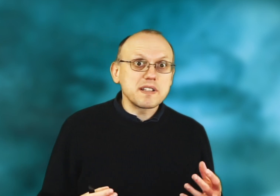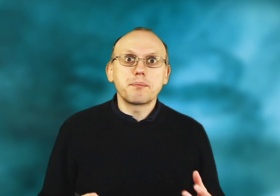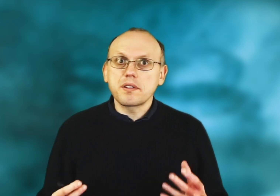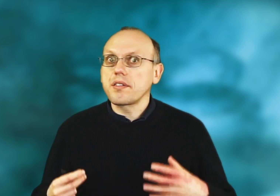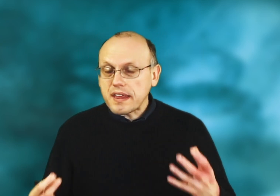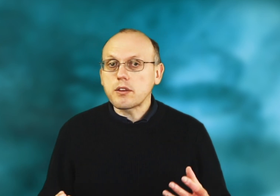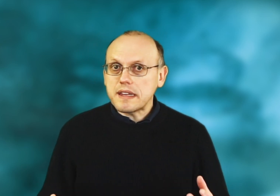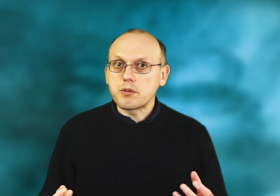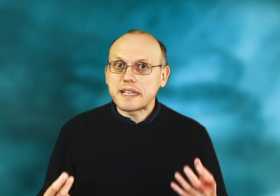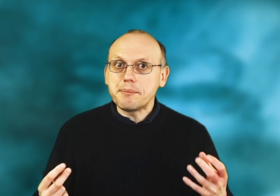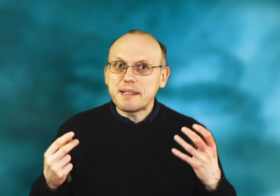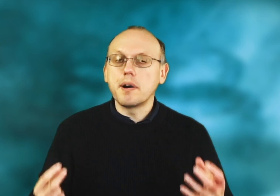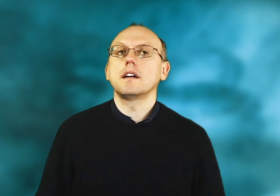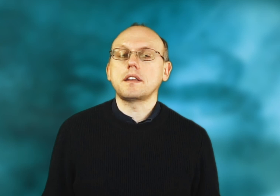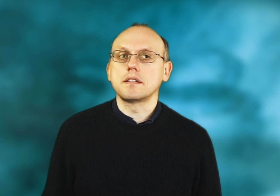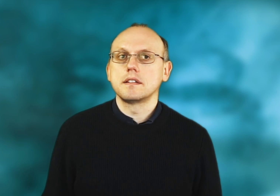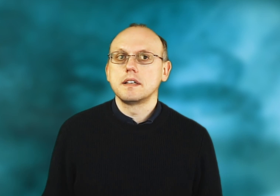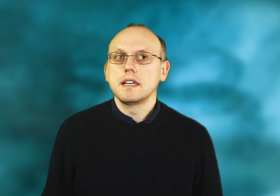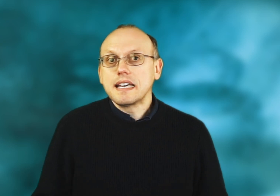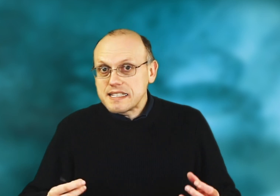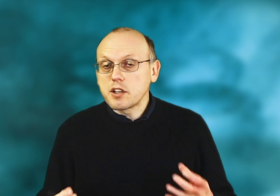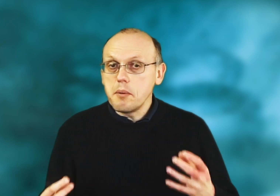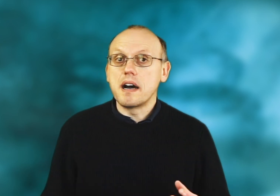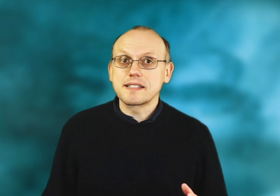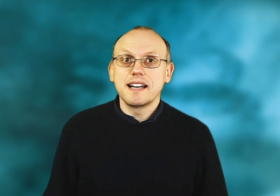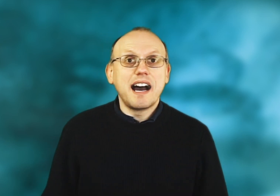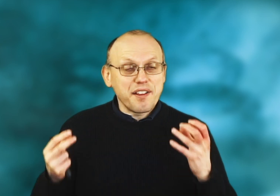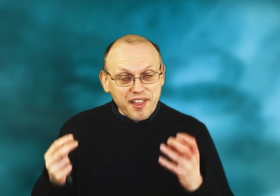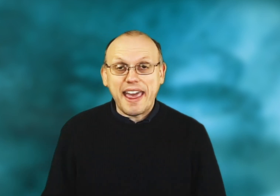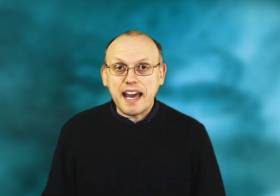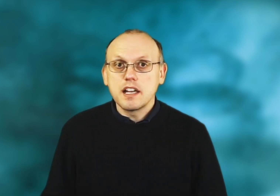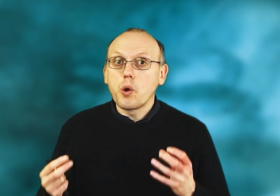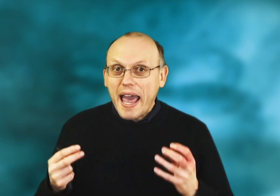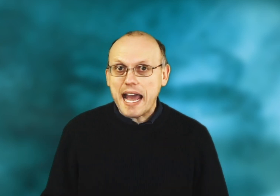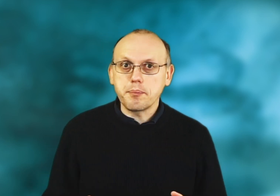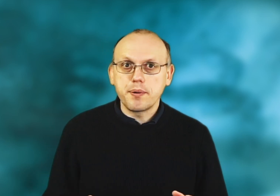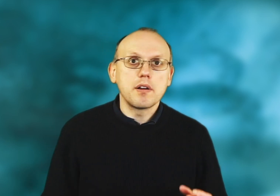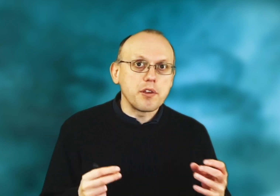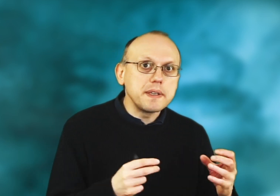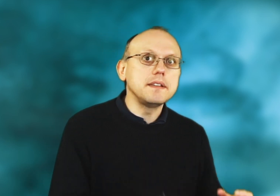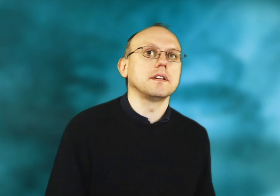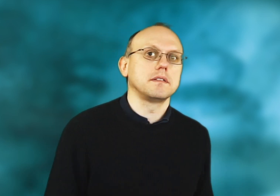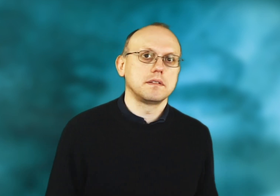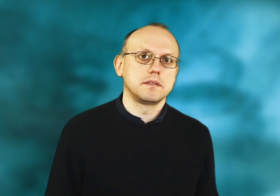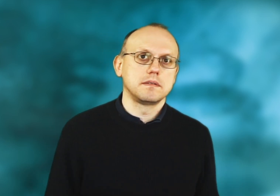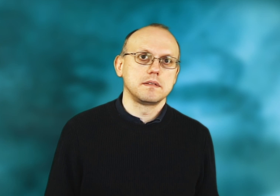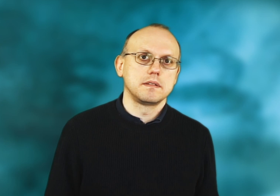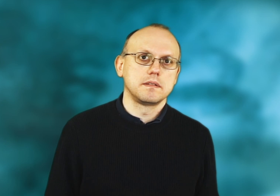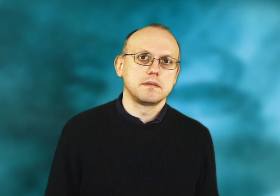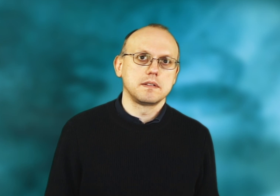important thing you need to keep in mind. Is commas are there to help the reader.